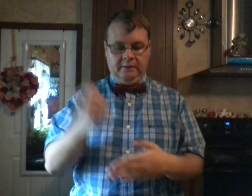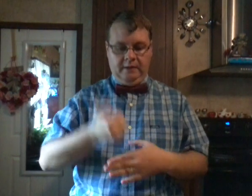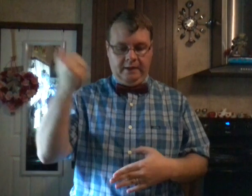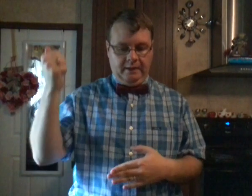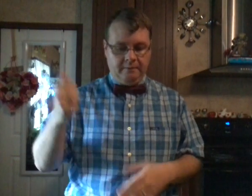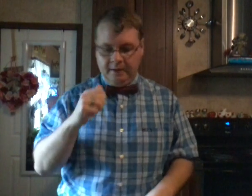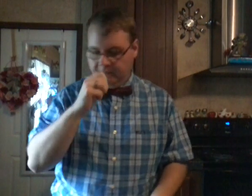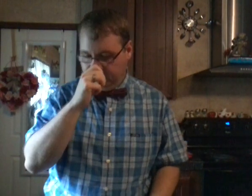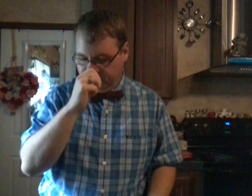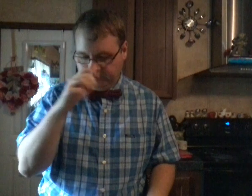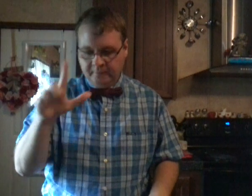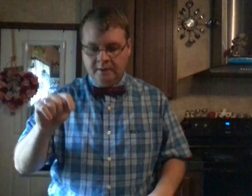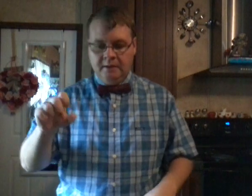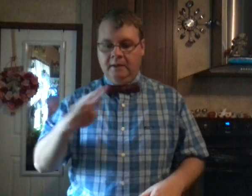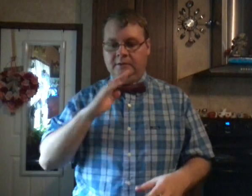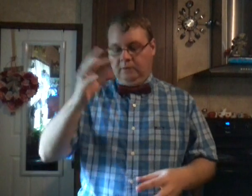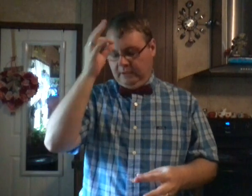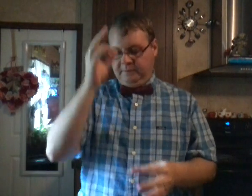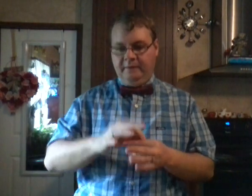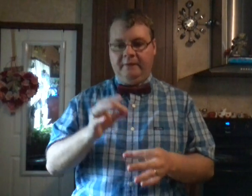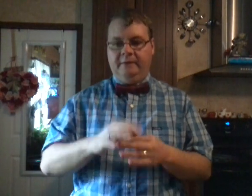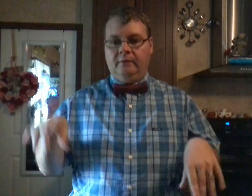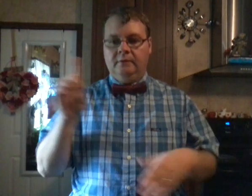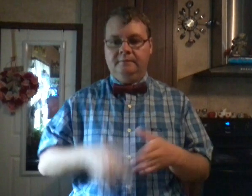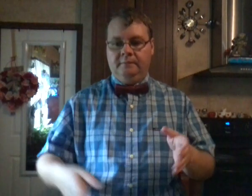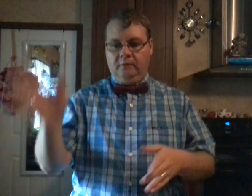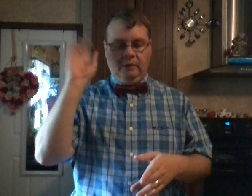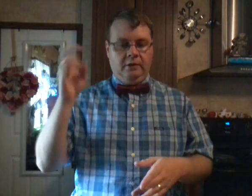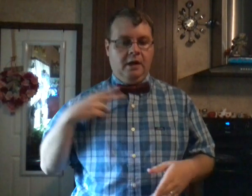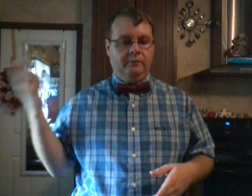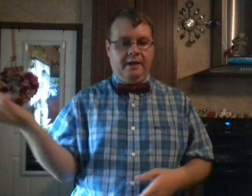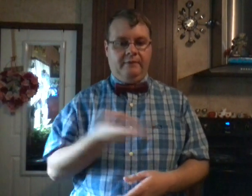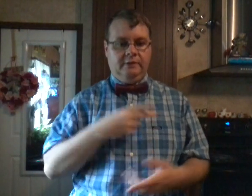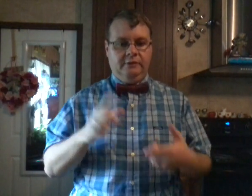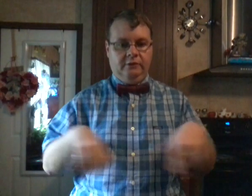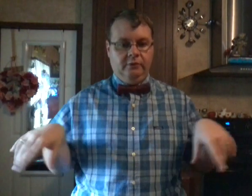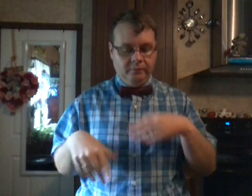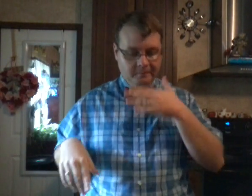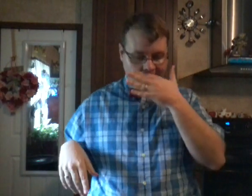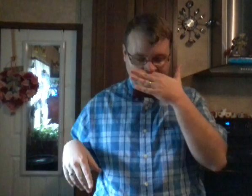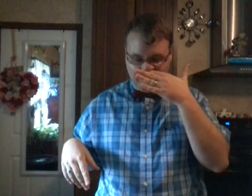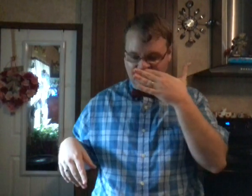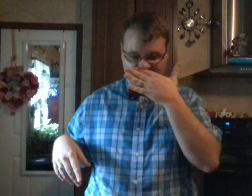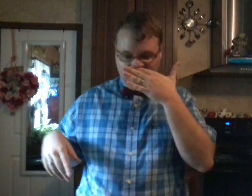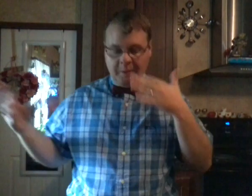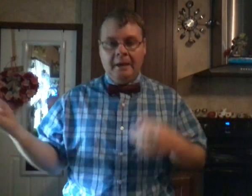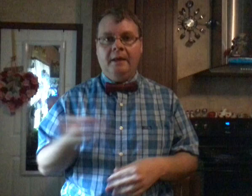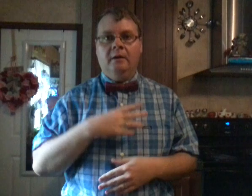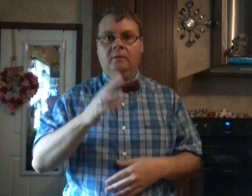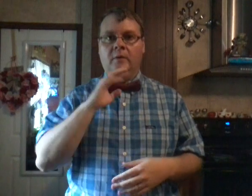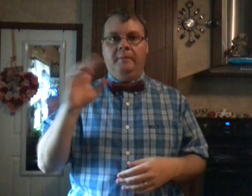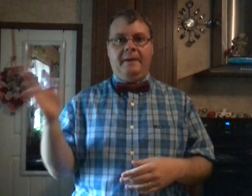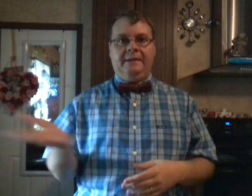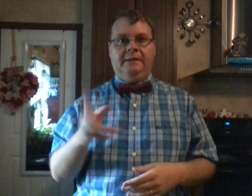need today amen and so let's be faithful to what God would have us to do and we'll be back